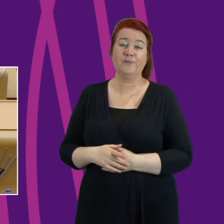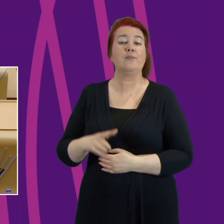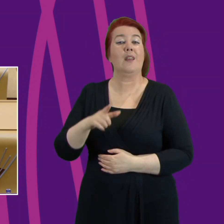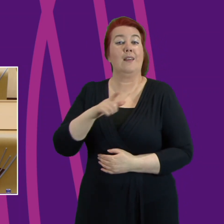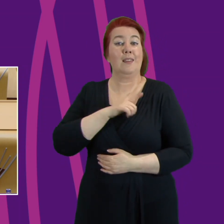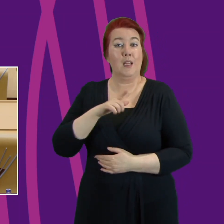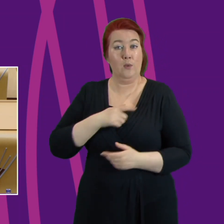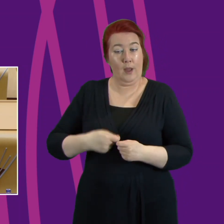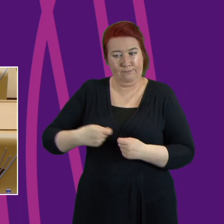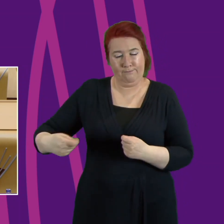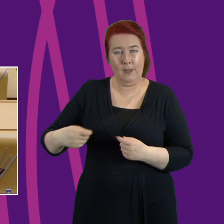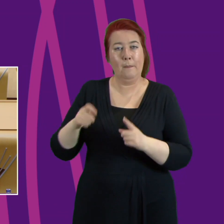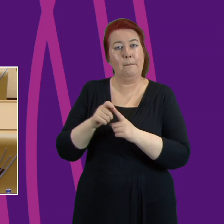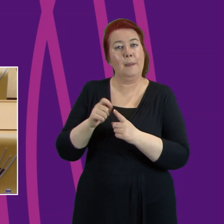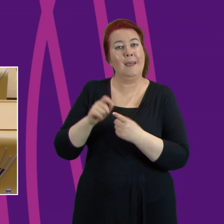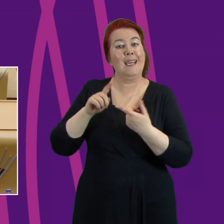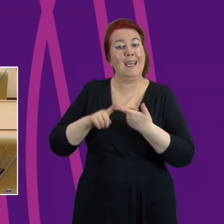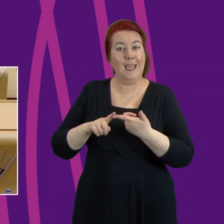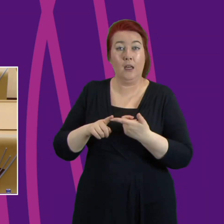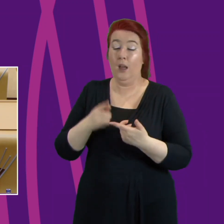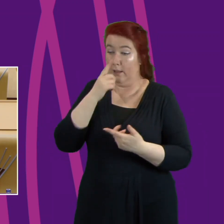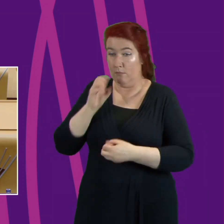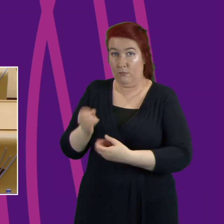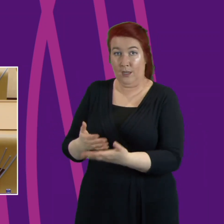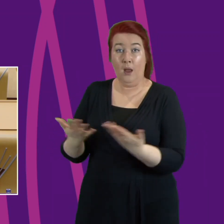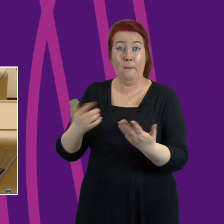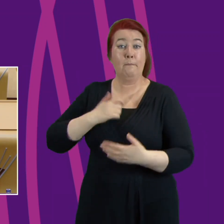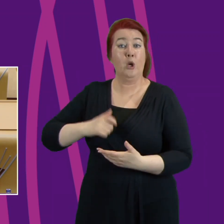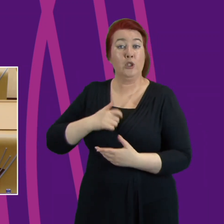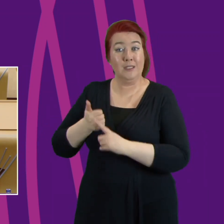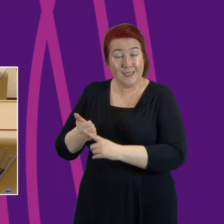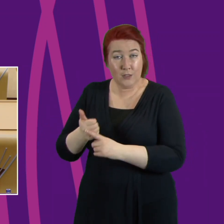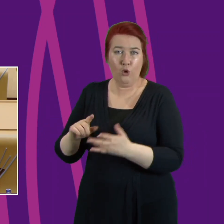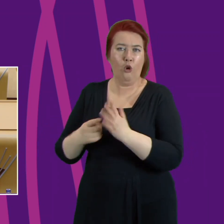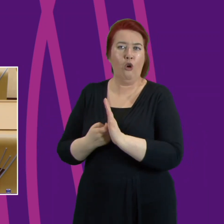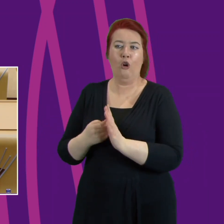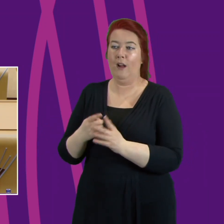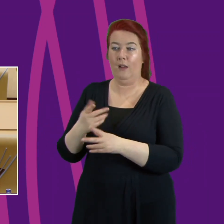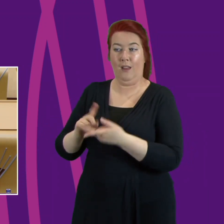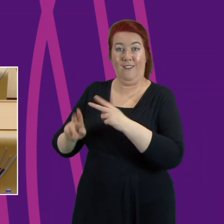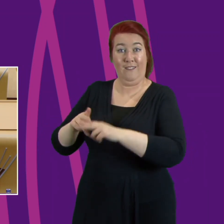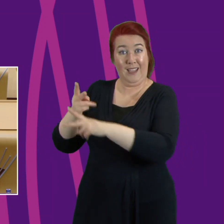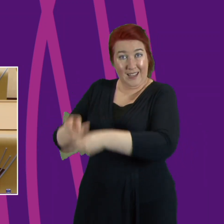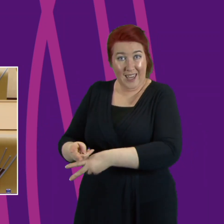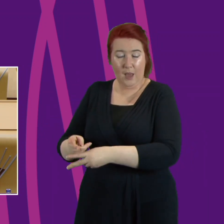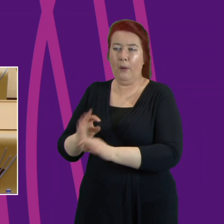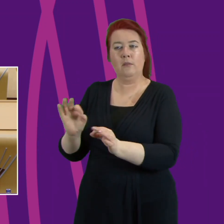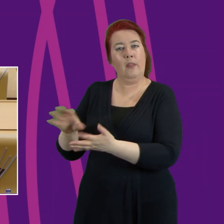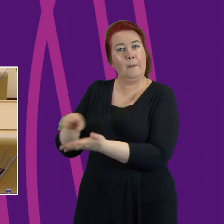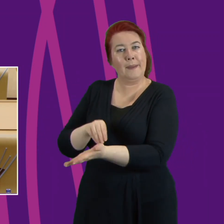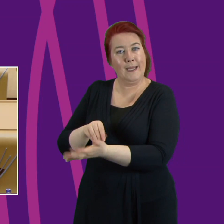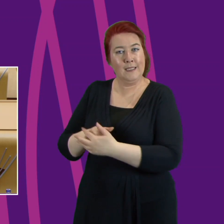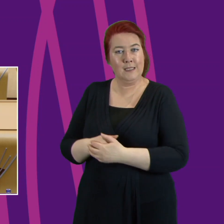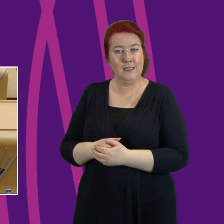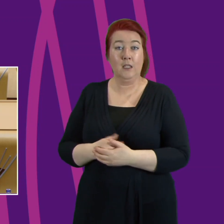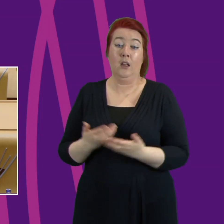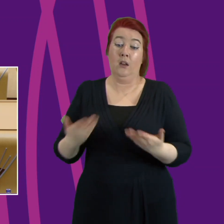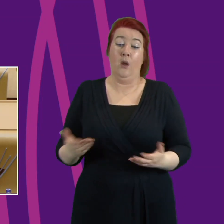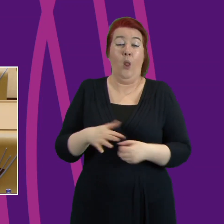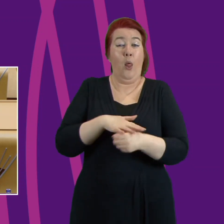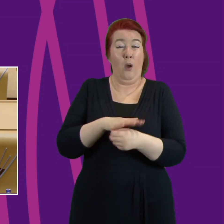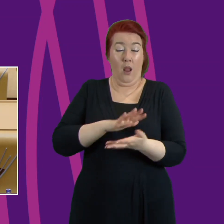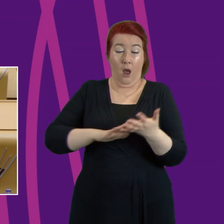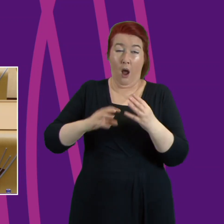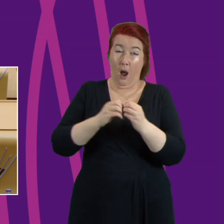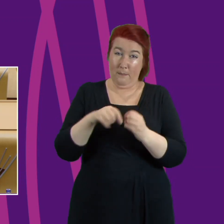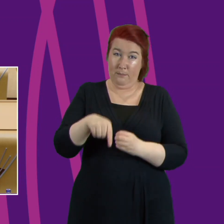of PPE to personal assistants and unpaid carers. From the start of this week, the local PPE hubs for